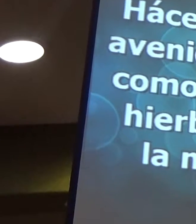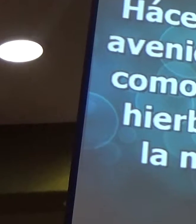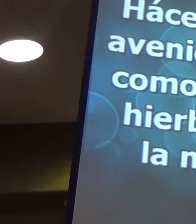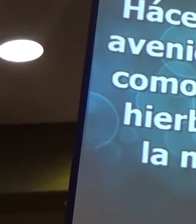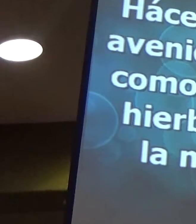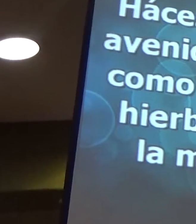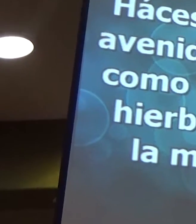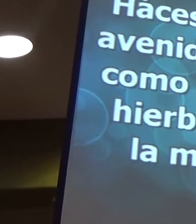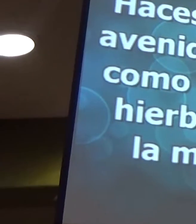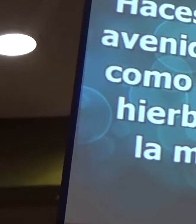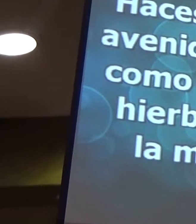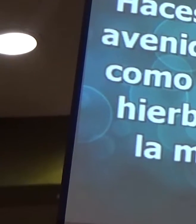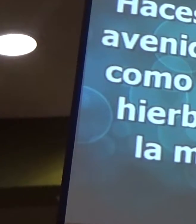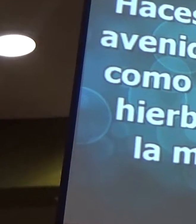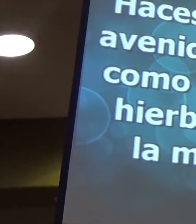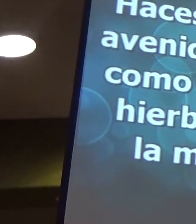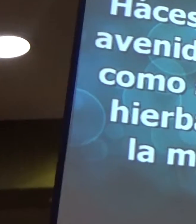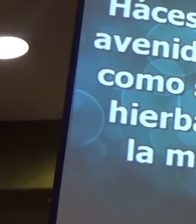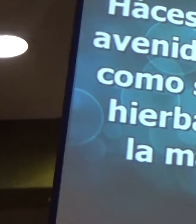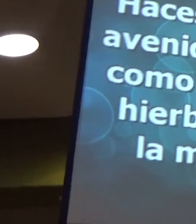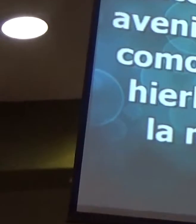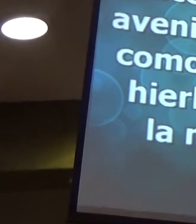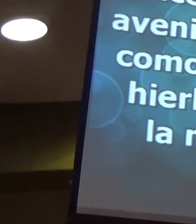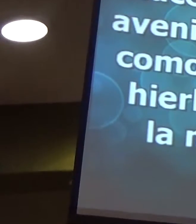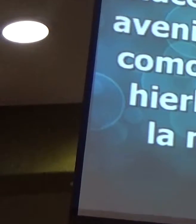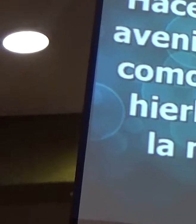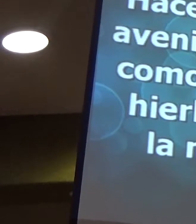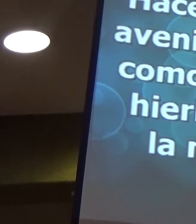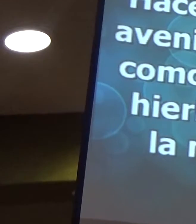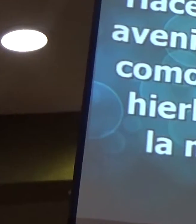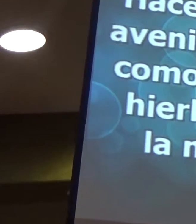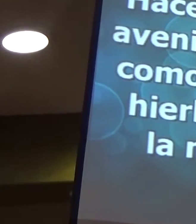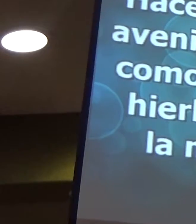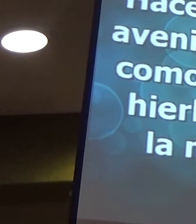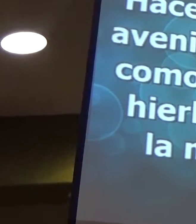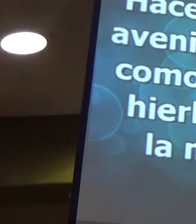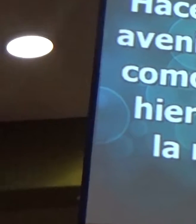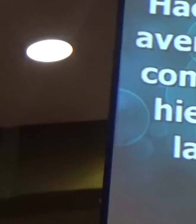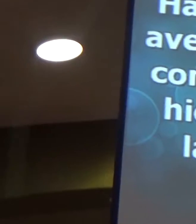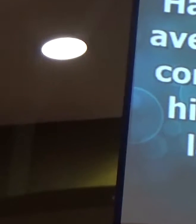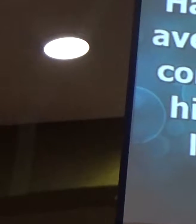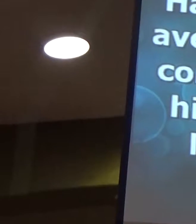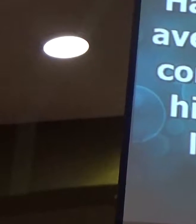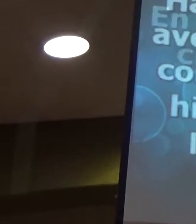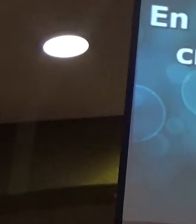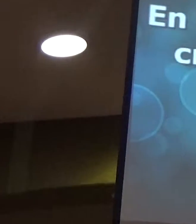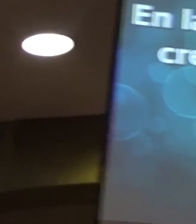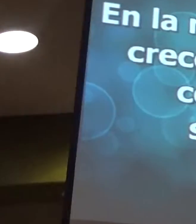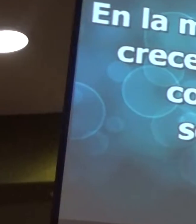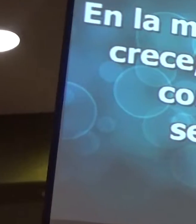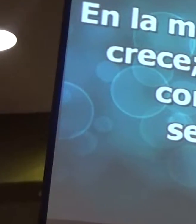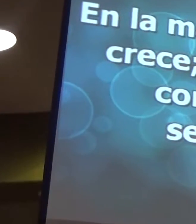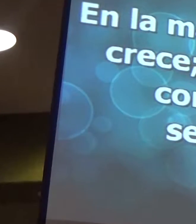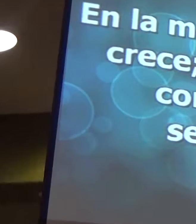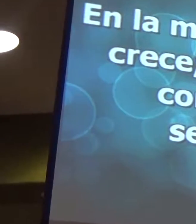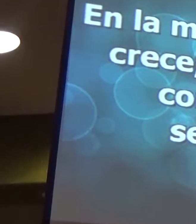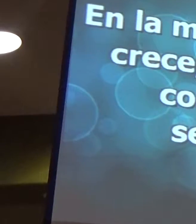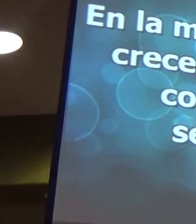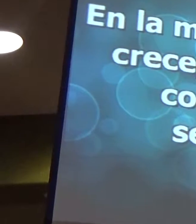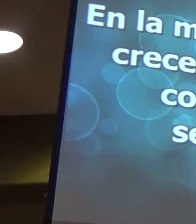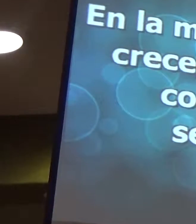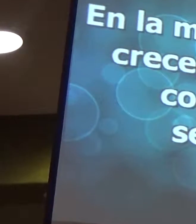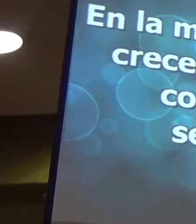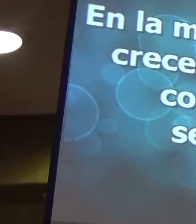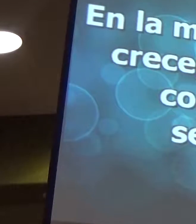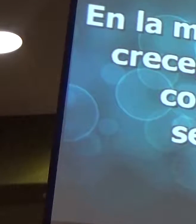torrente de agua, son como sueño, como la hierba que crece en la mañana florece y crece,